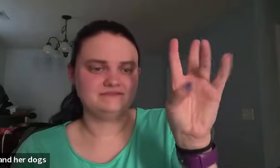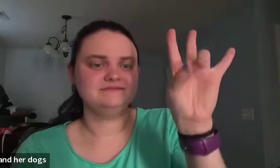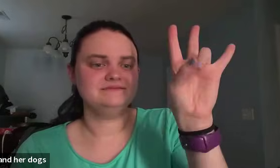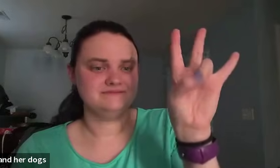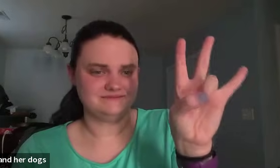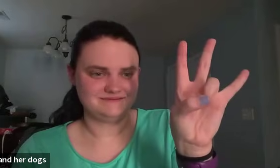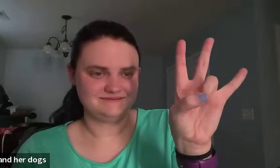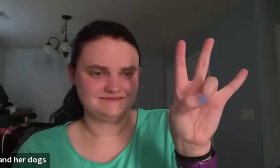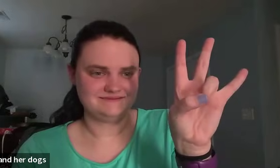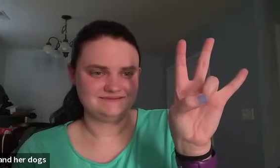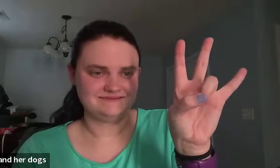7,